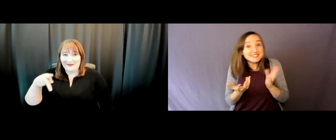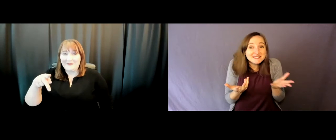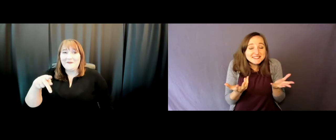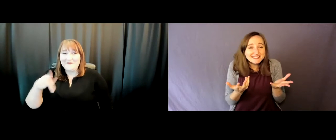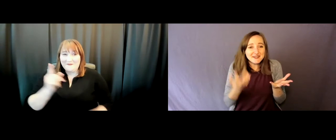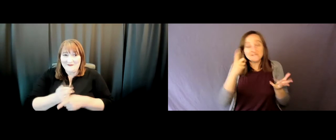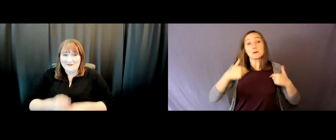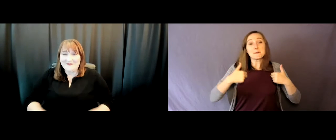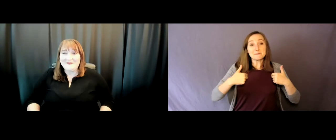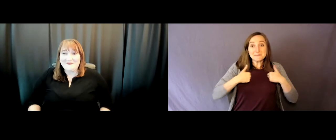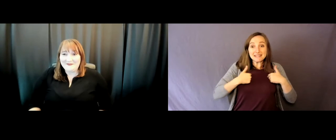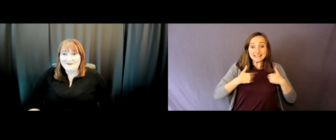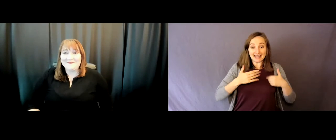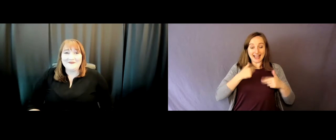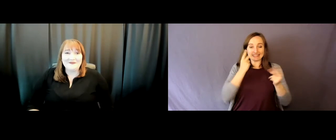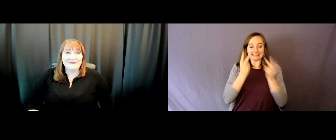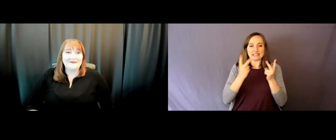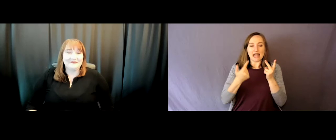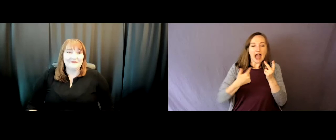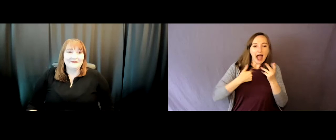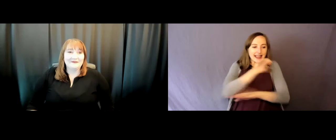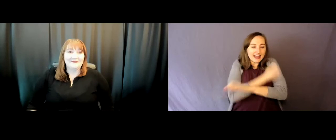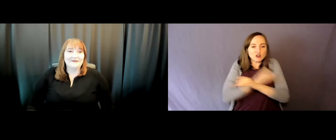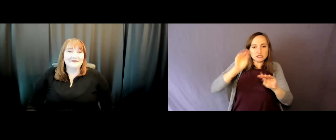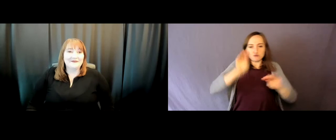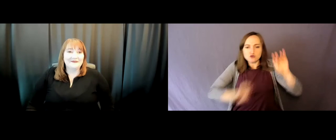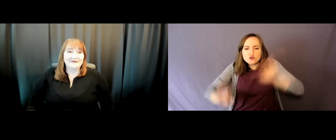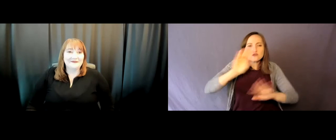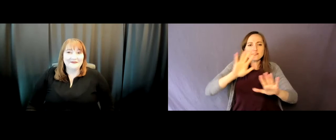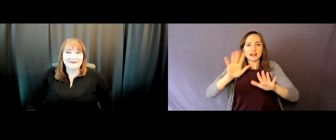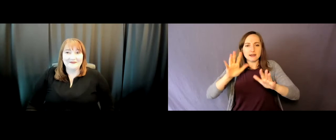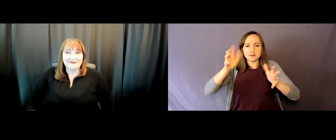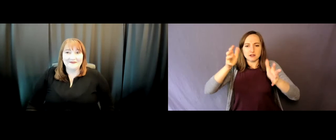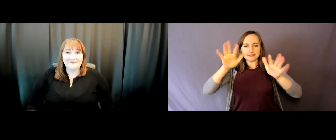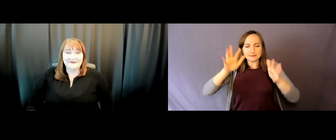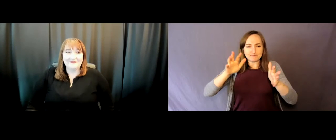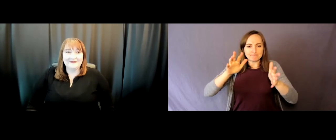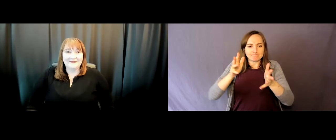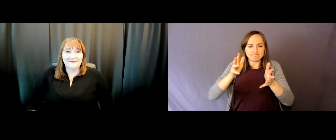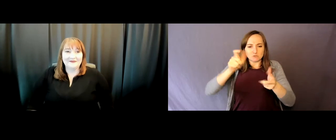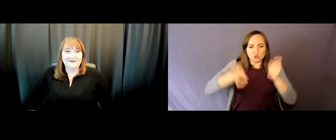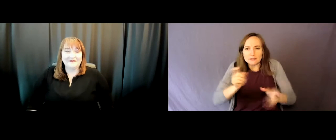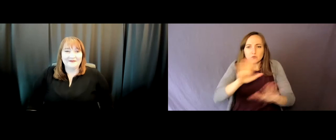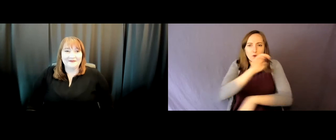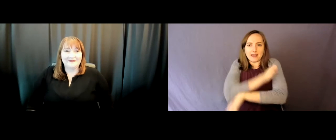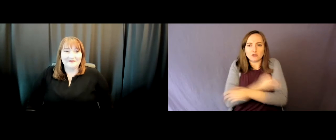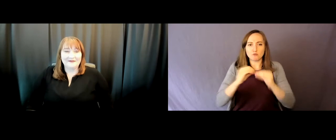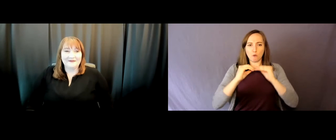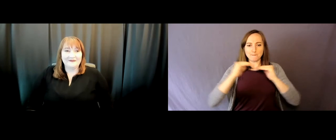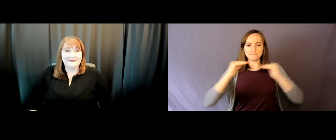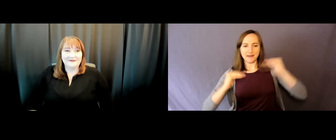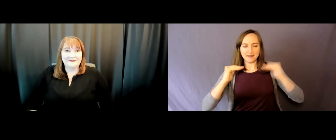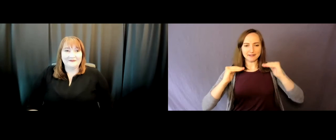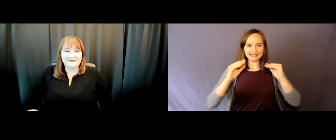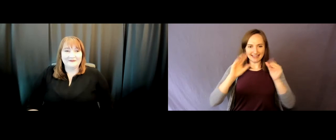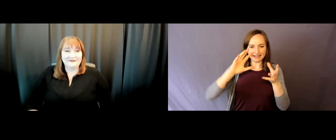me, what I see is I'm moving around energy and I'm shifting things and I'm making, your energy more balanced and